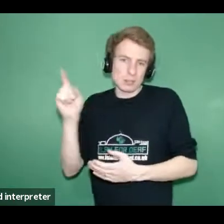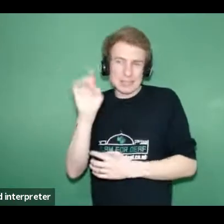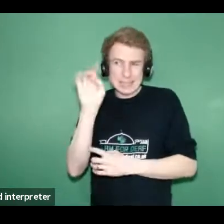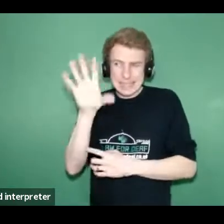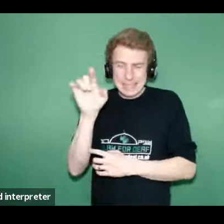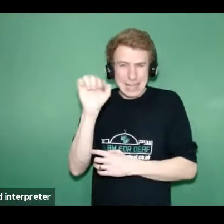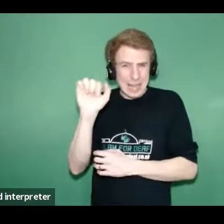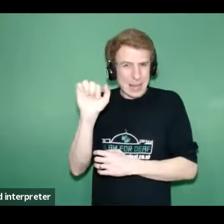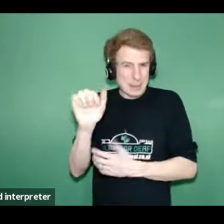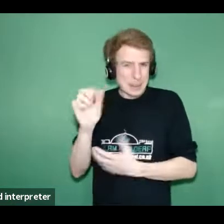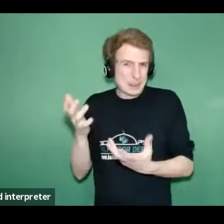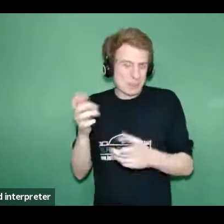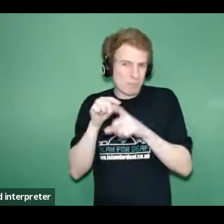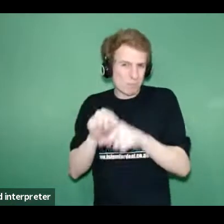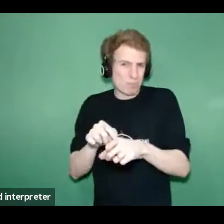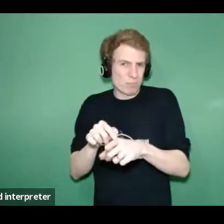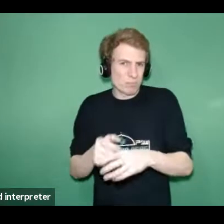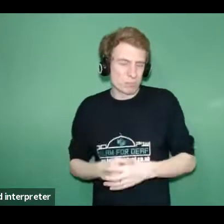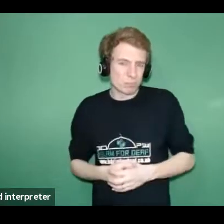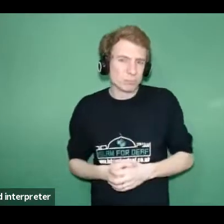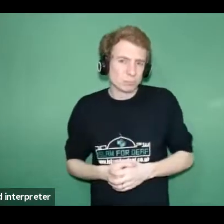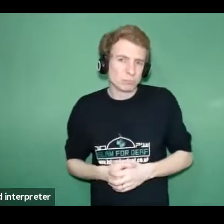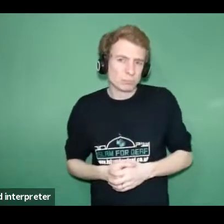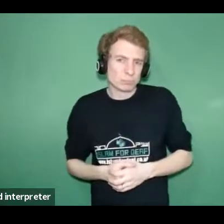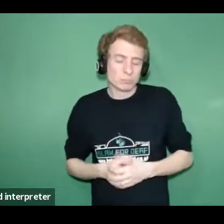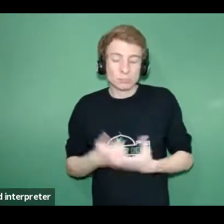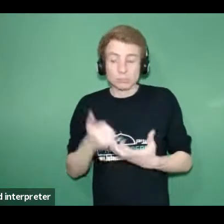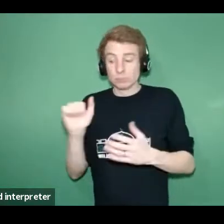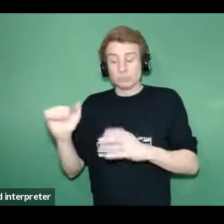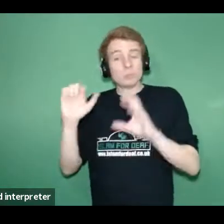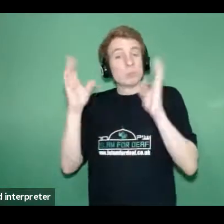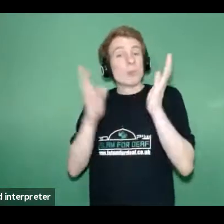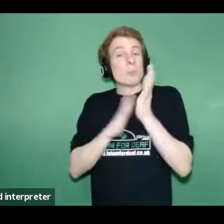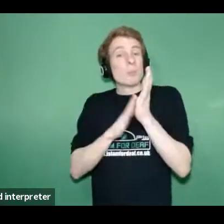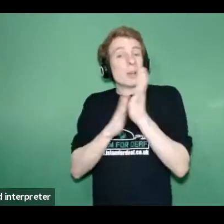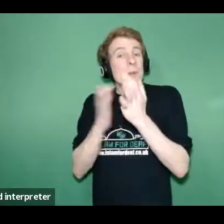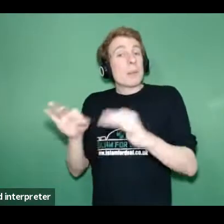him, said in a hadith that he narrated